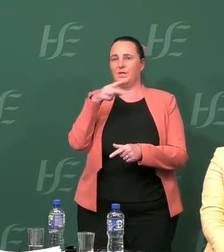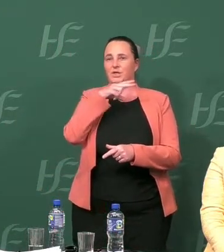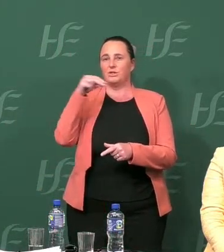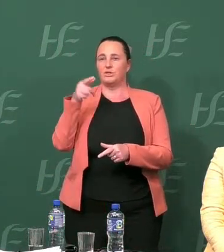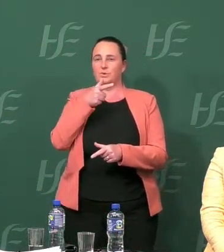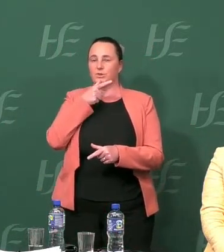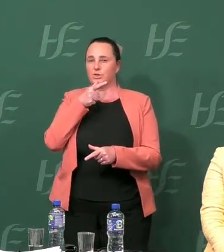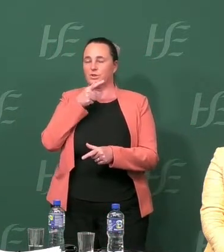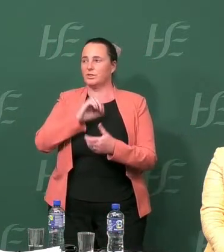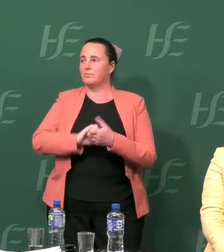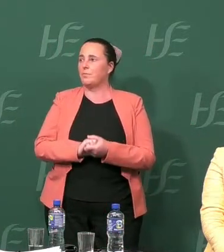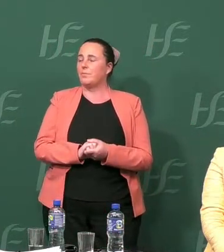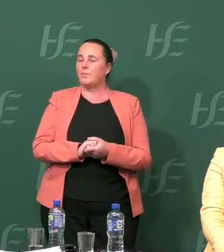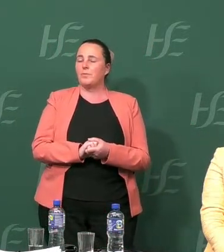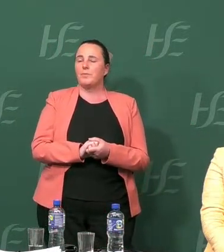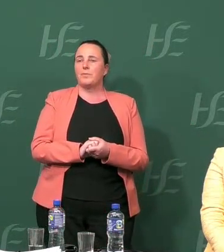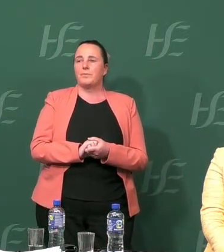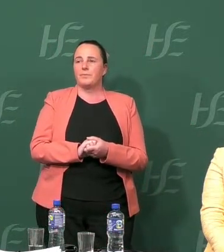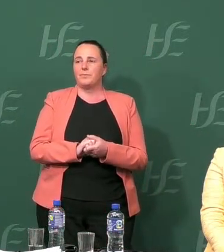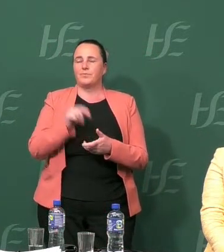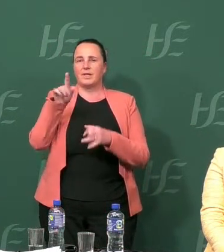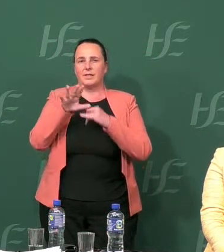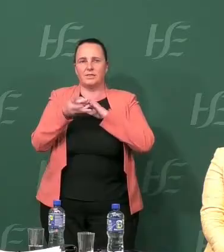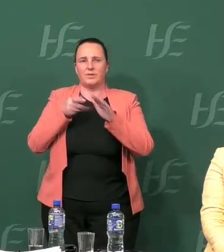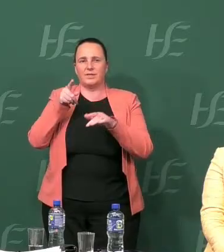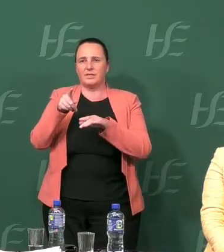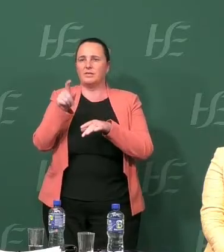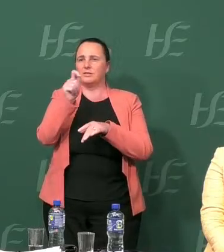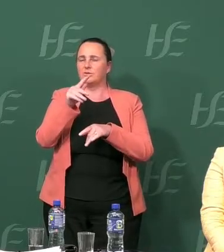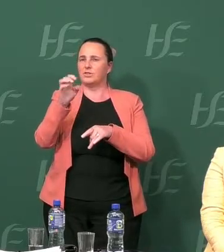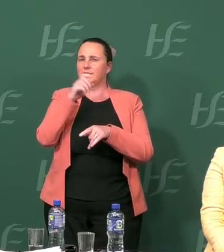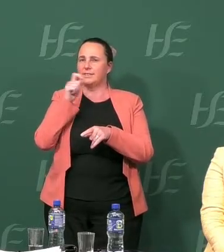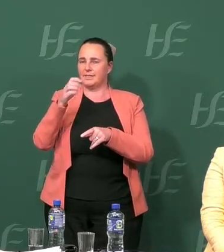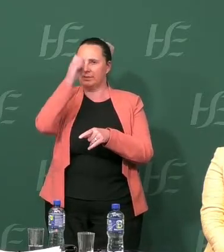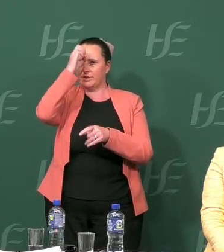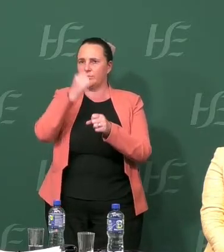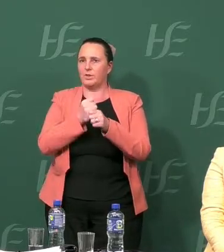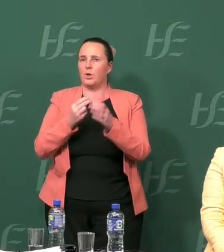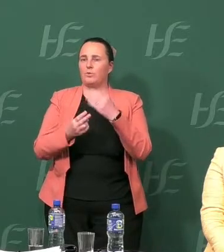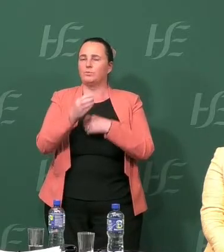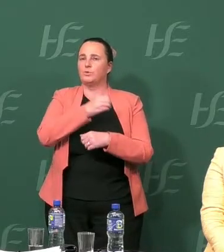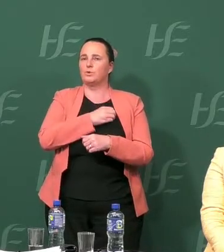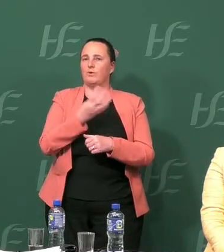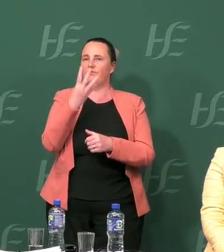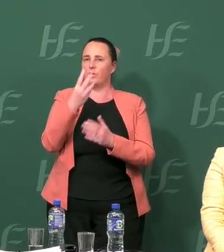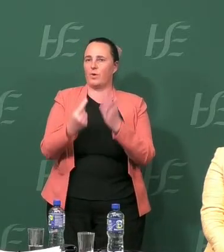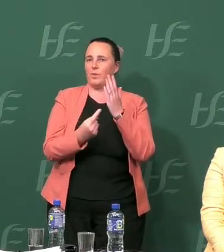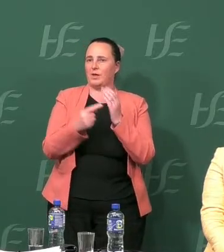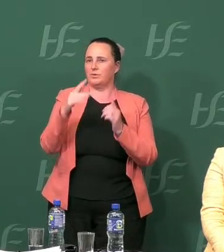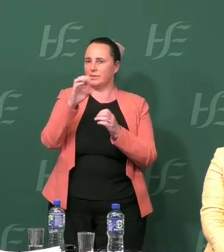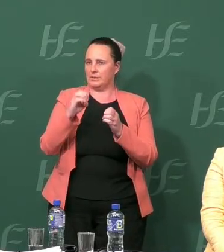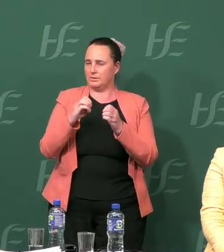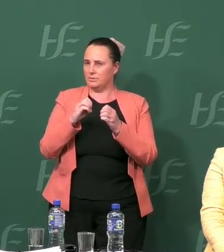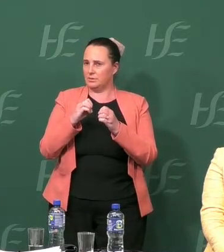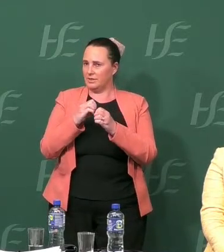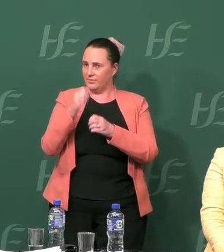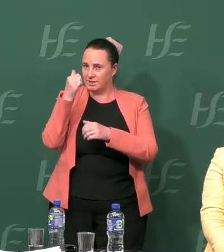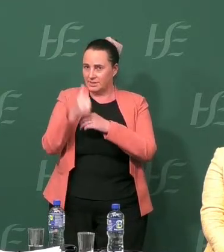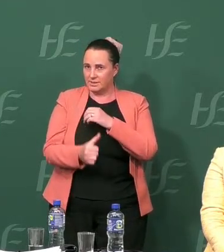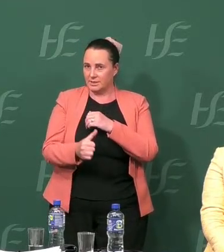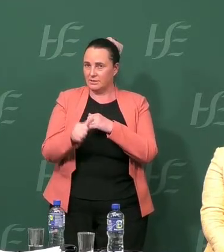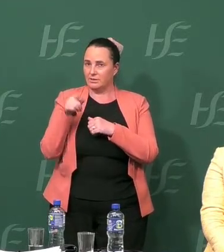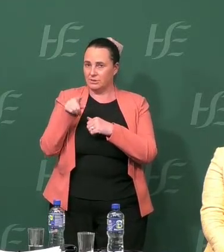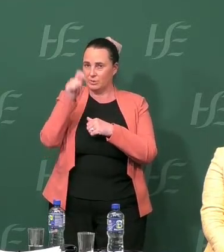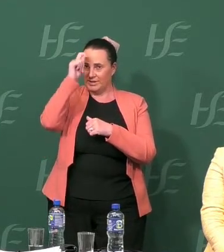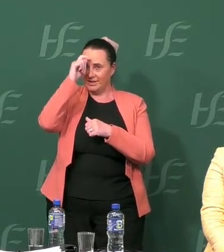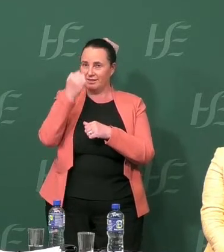the Taoiseach was saying that we're expecting up to 4,000 cases per day at the peak of this wave. Is that prediction